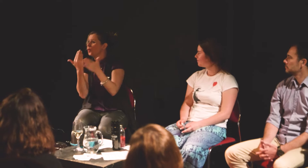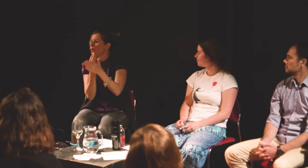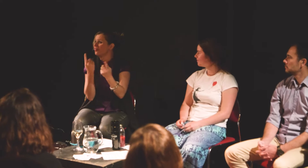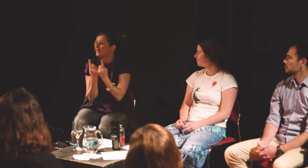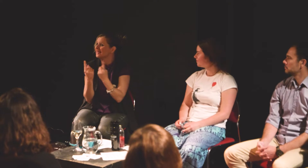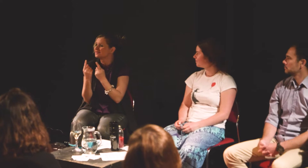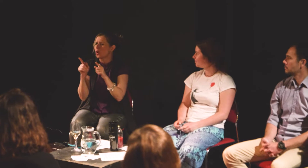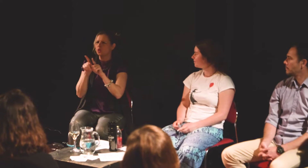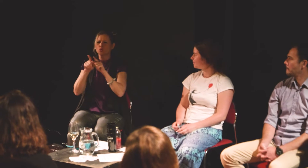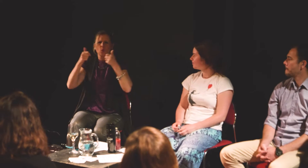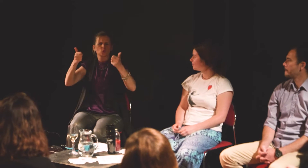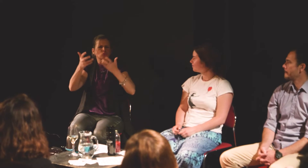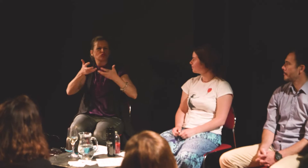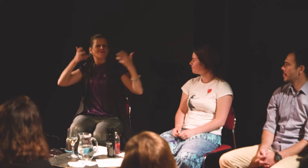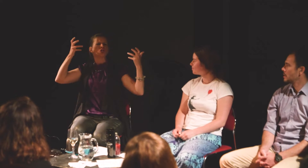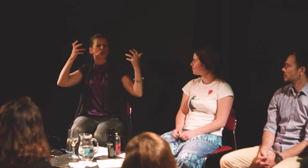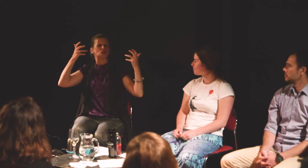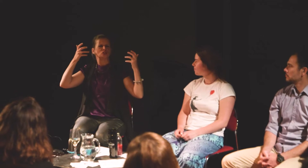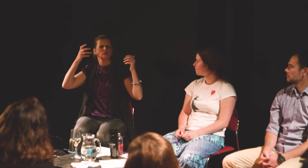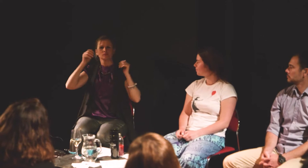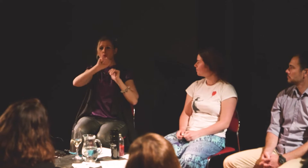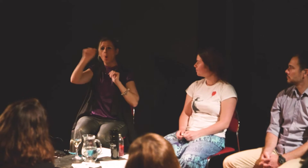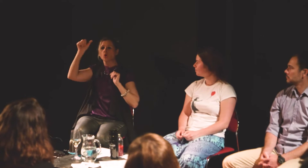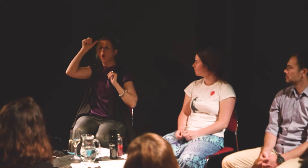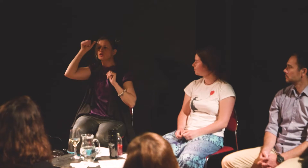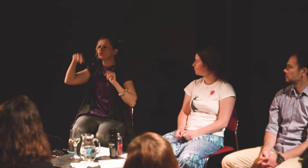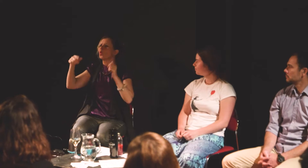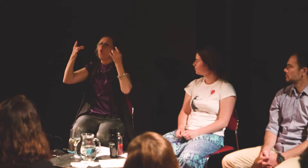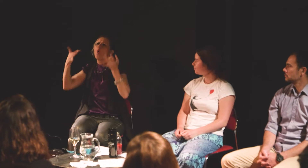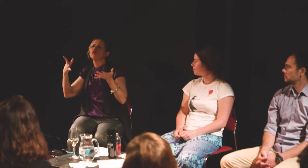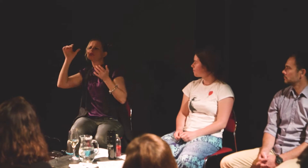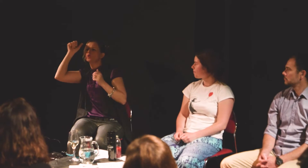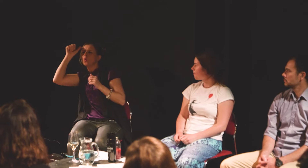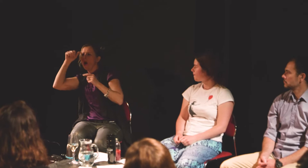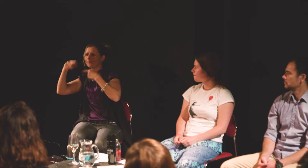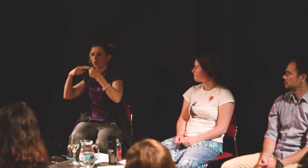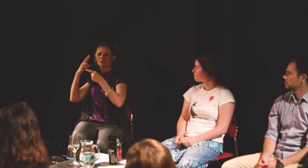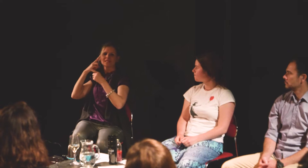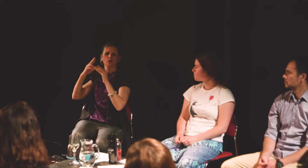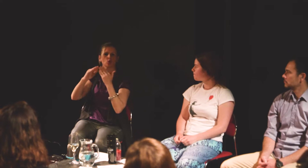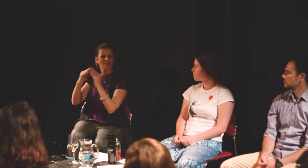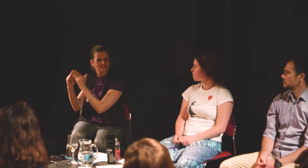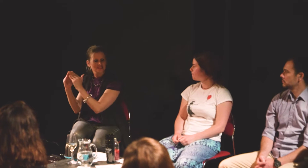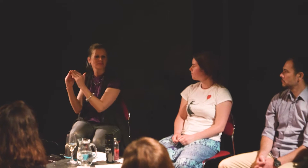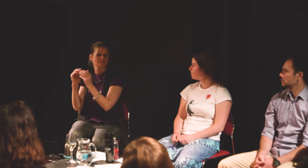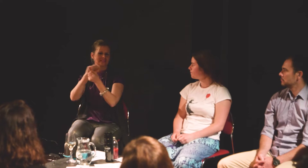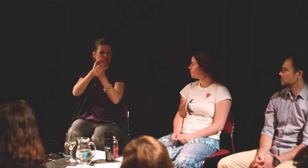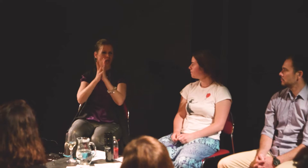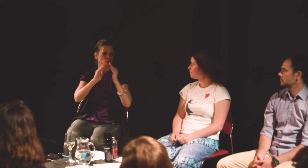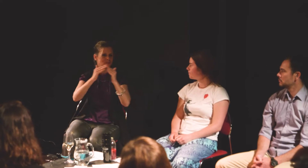and discovering new things. But I think as well, it's about increasing the knowledge that you